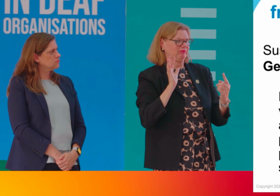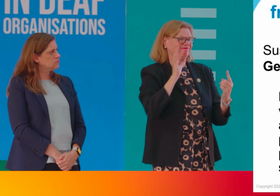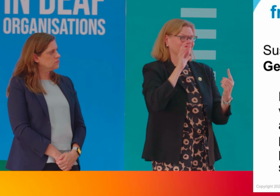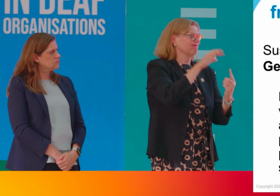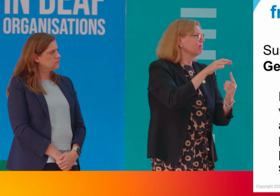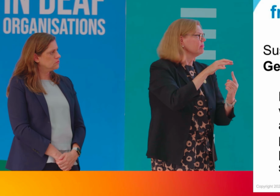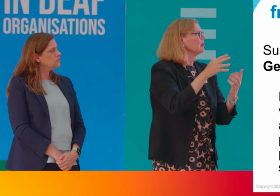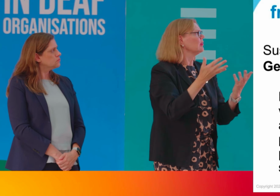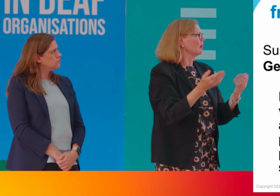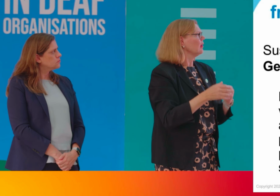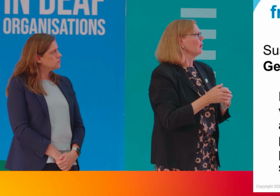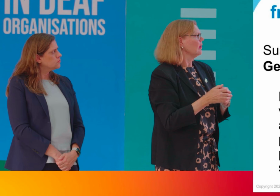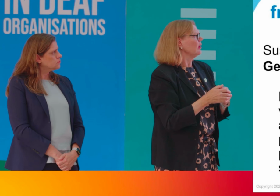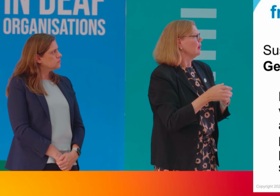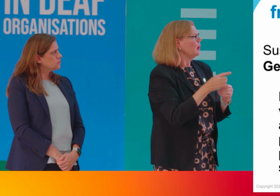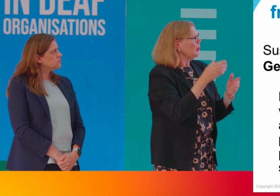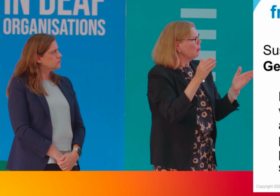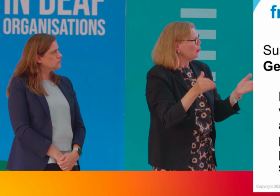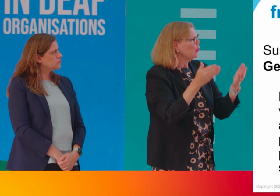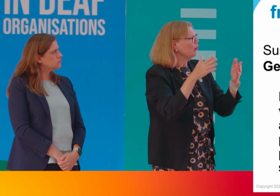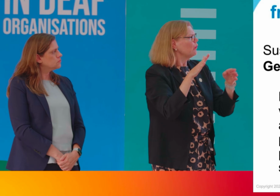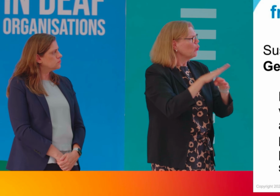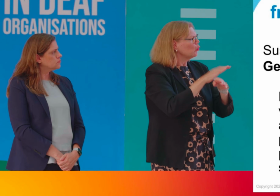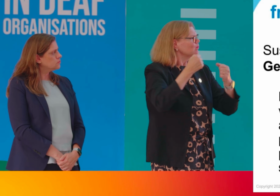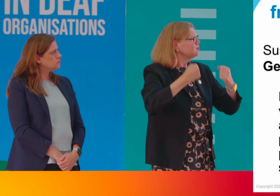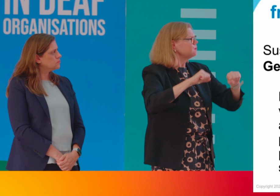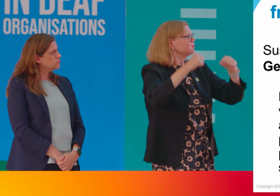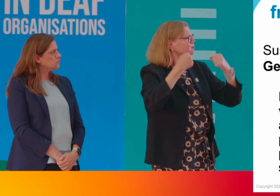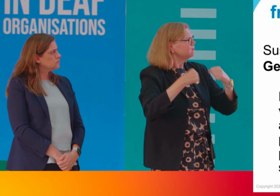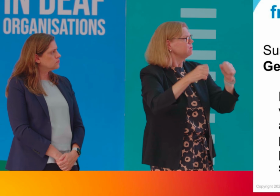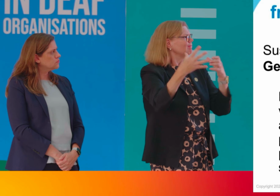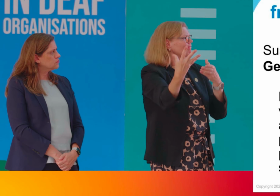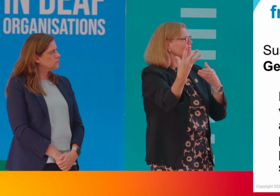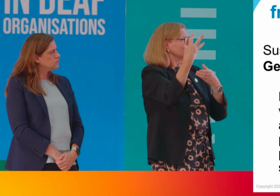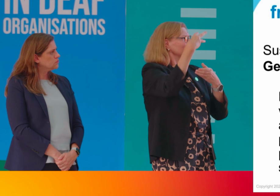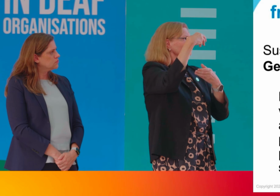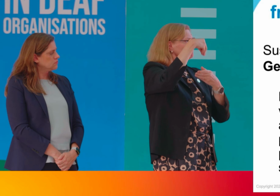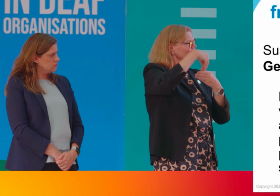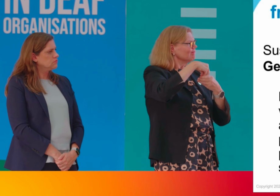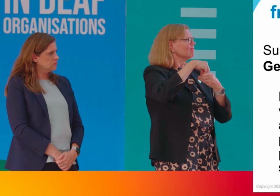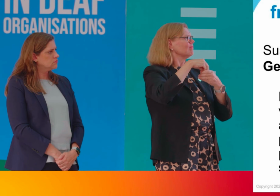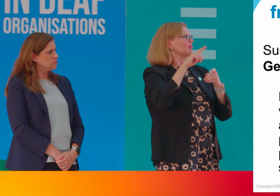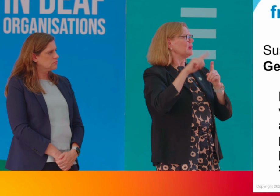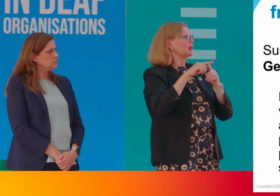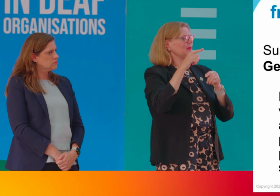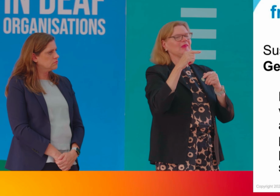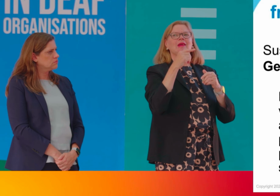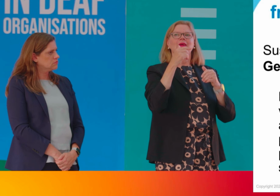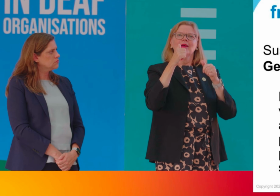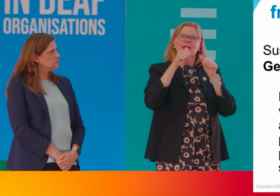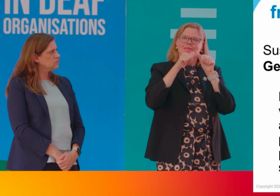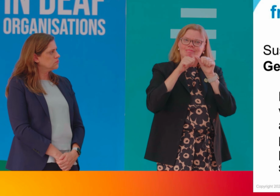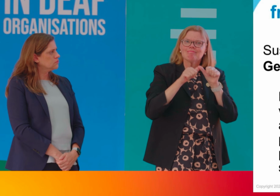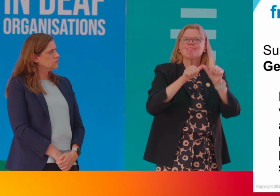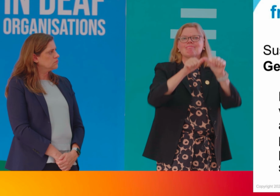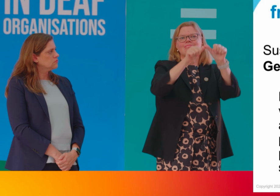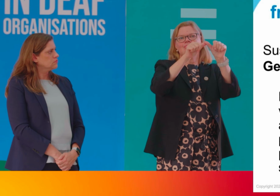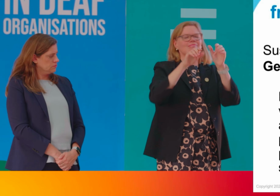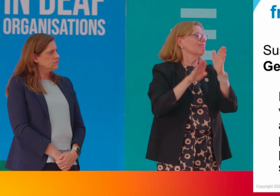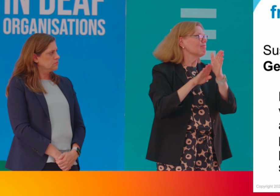and harmful practices against women and girls, and promote full and